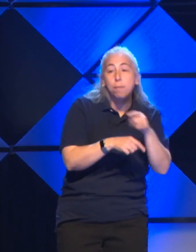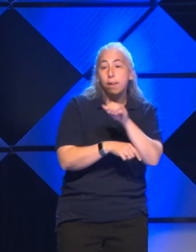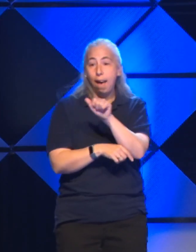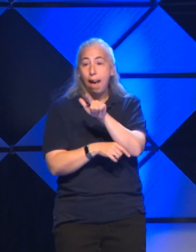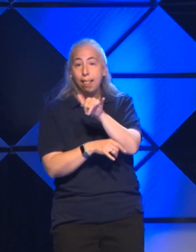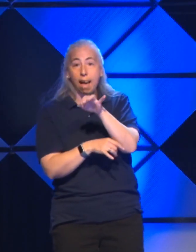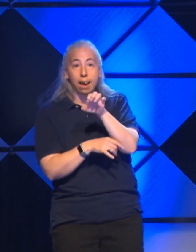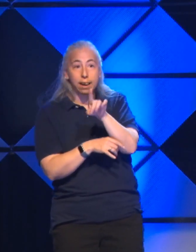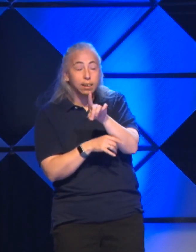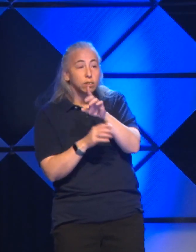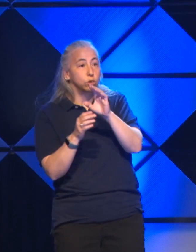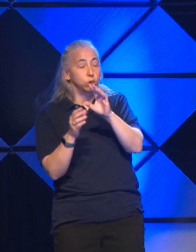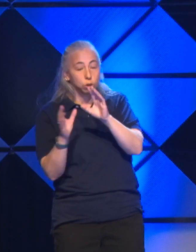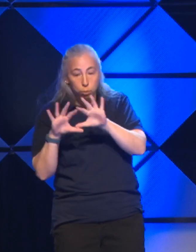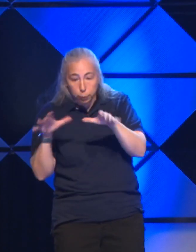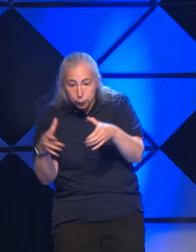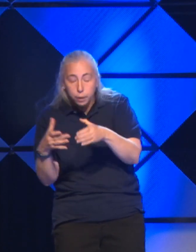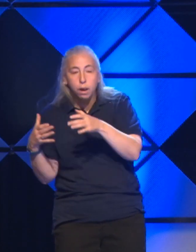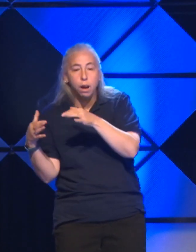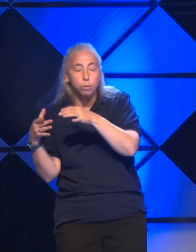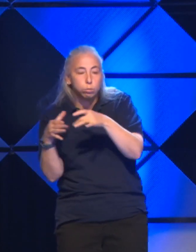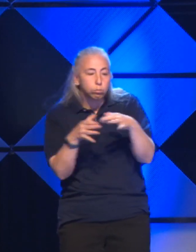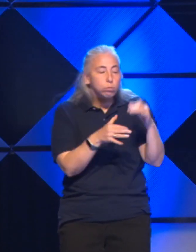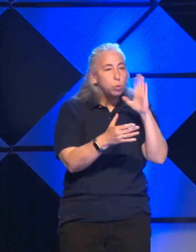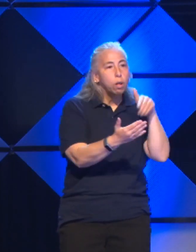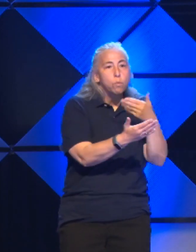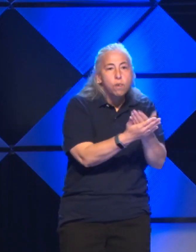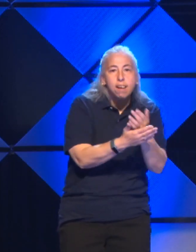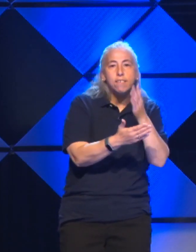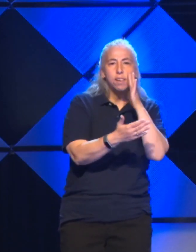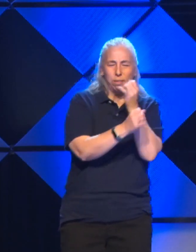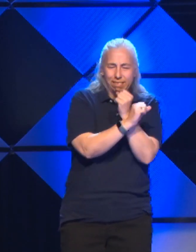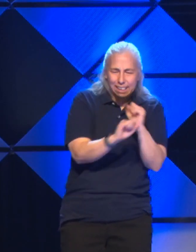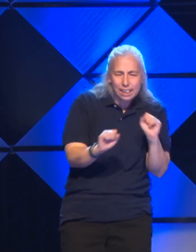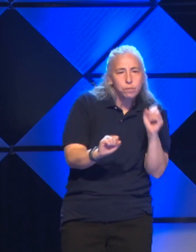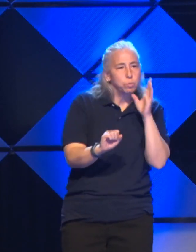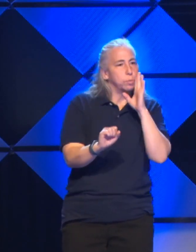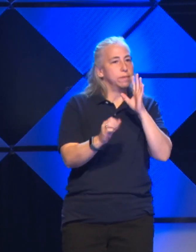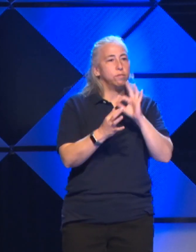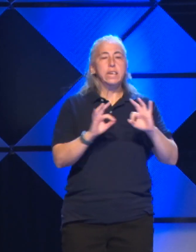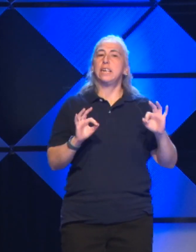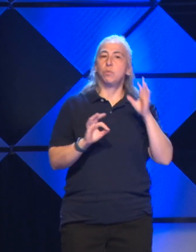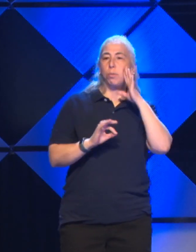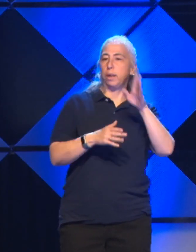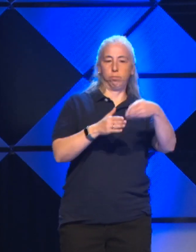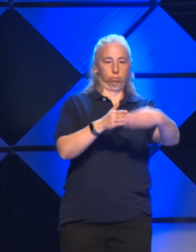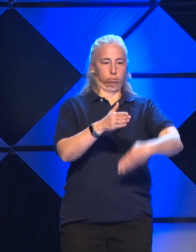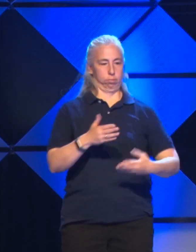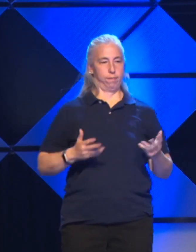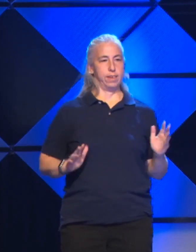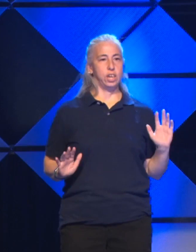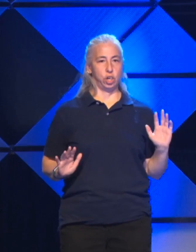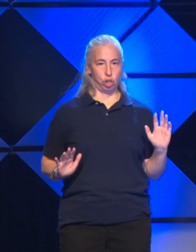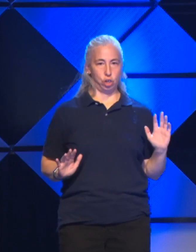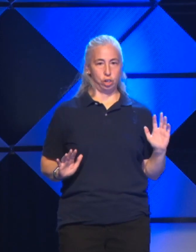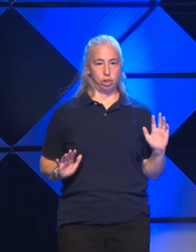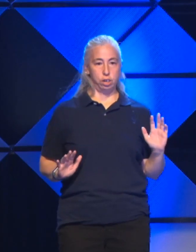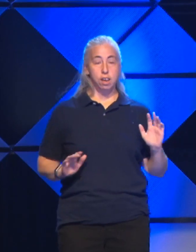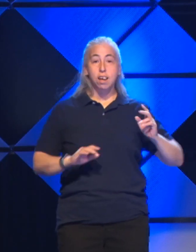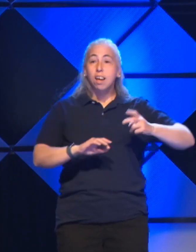alliance will come and we will be saved and everything will be over. And from a very high suicide